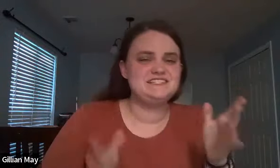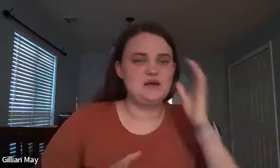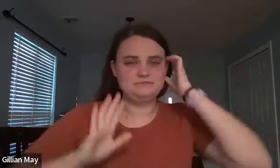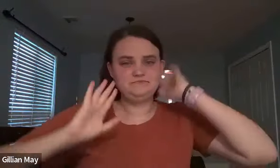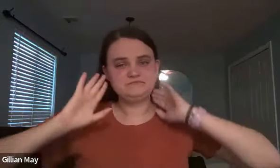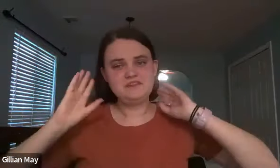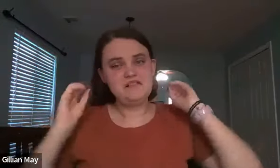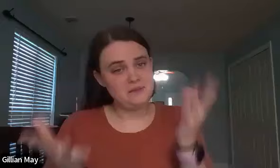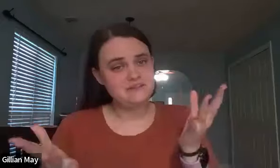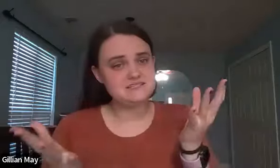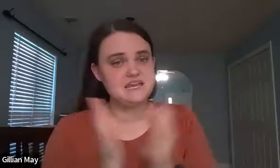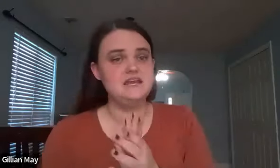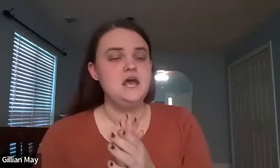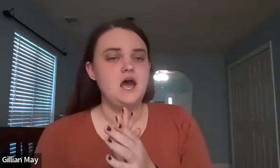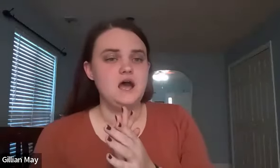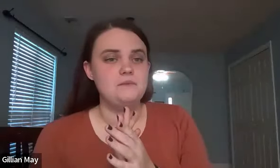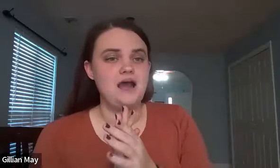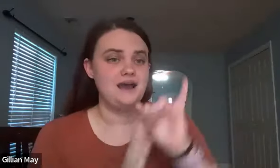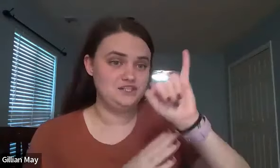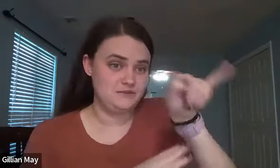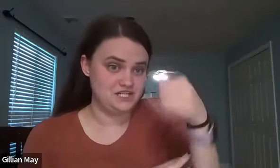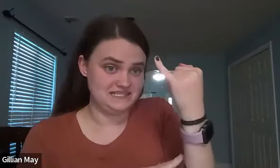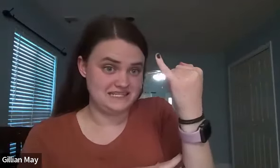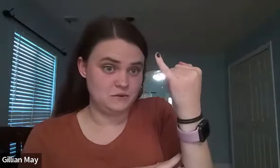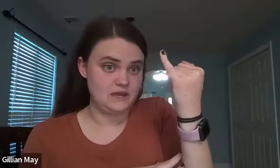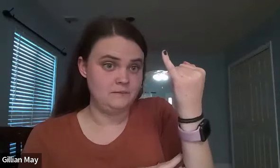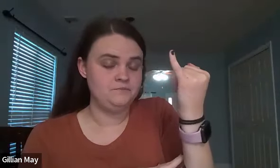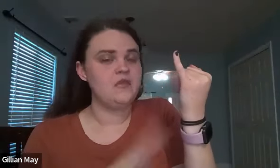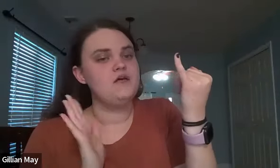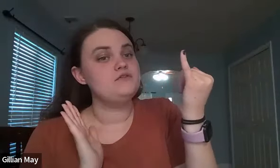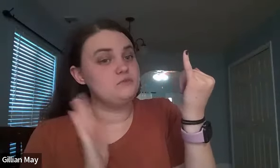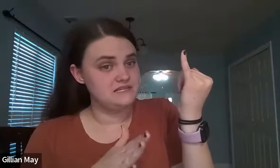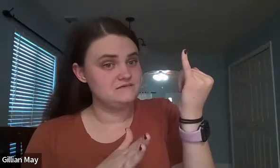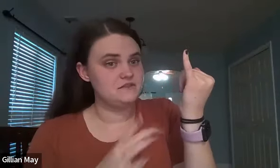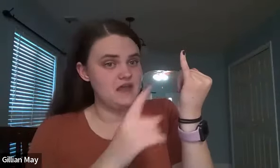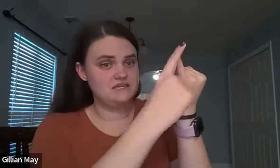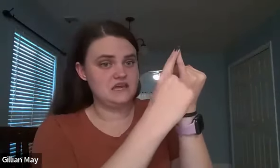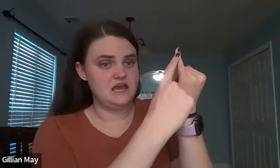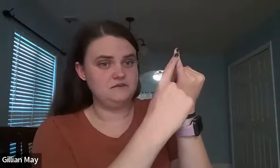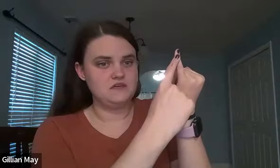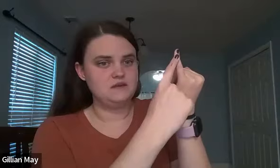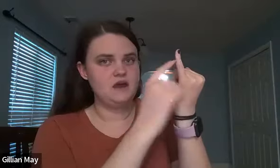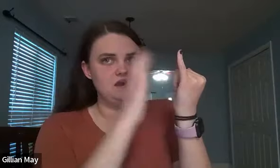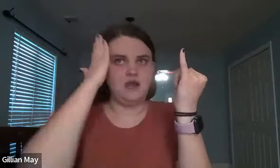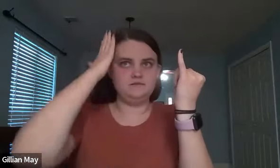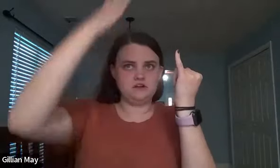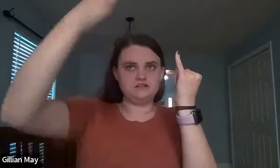So that being said, I do my J's this way. The reason for that is that if you think about it, I'm talking to